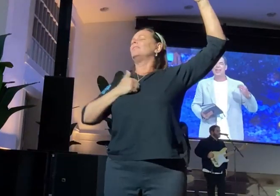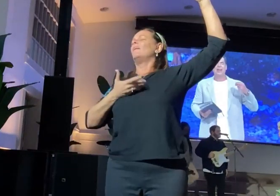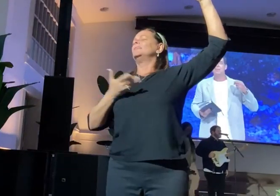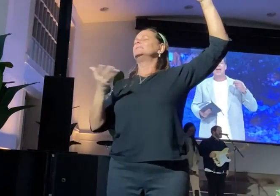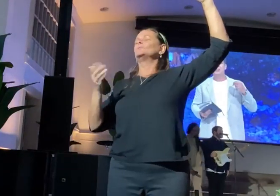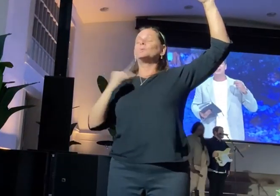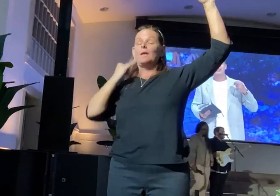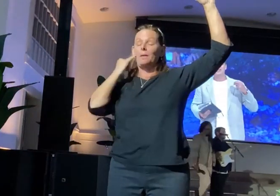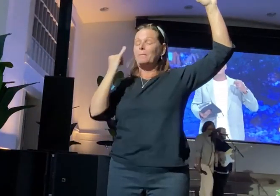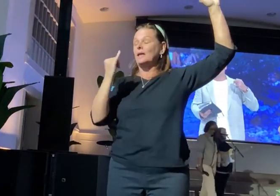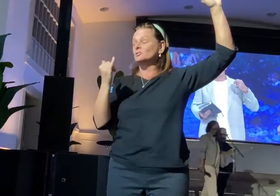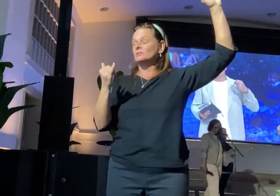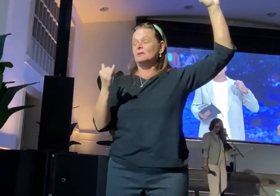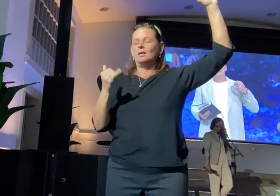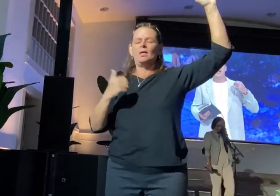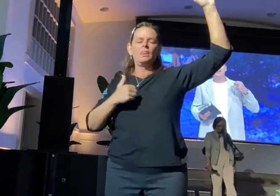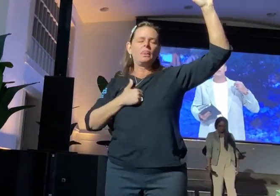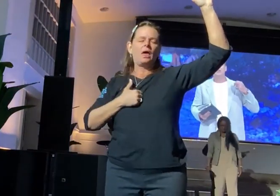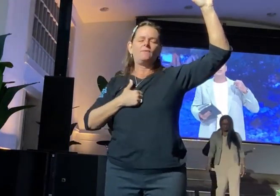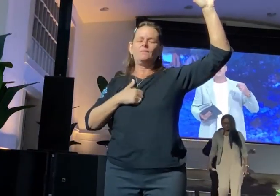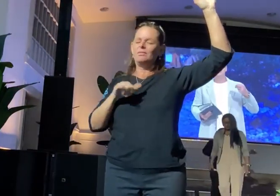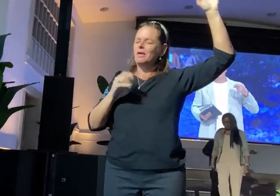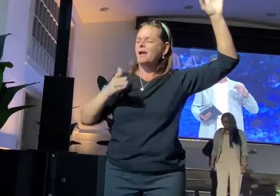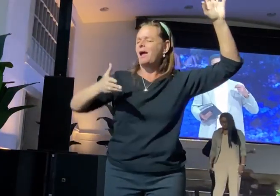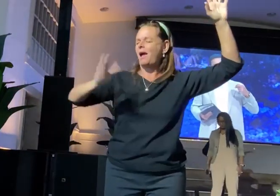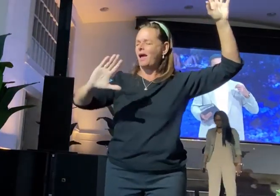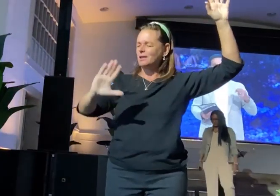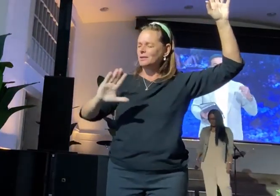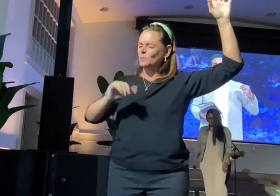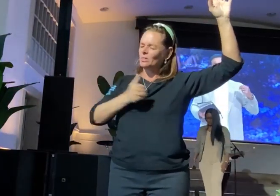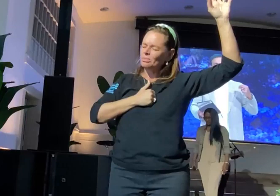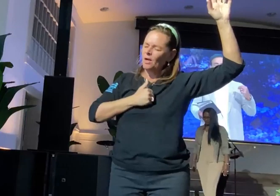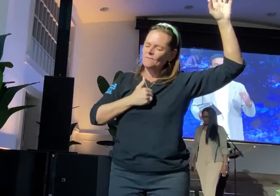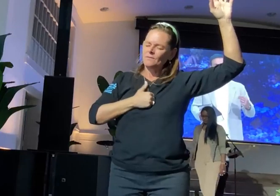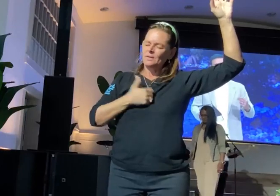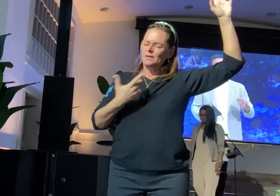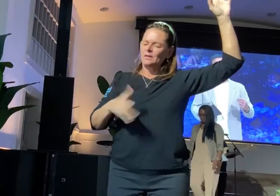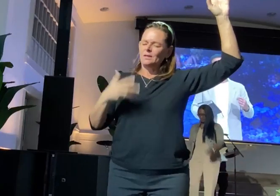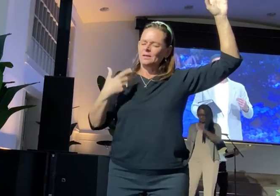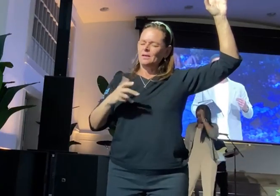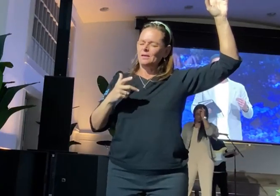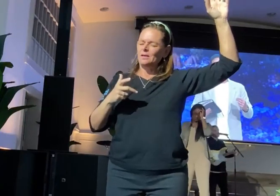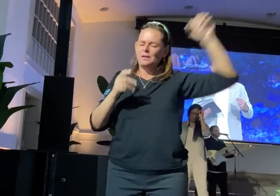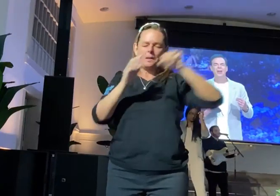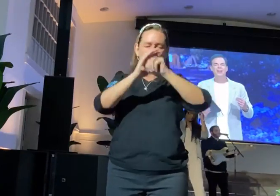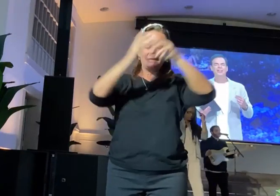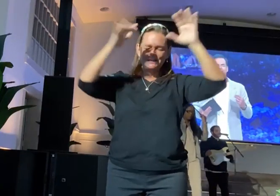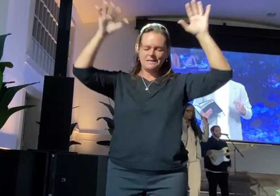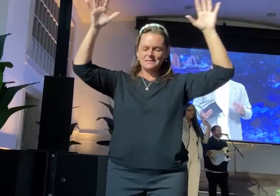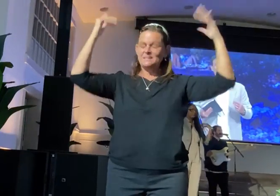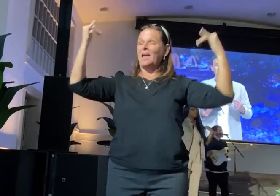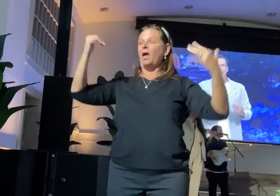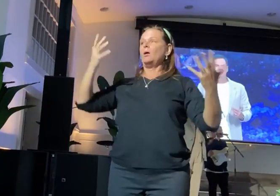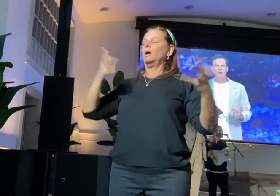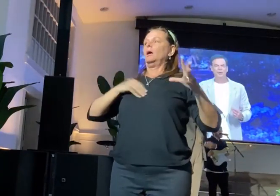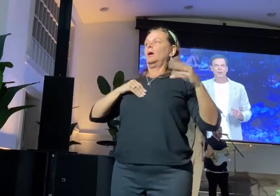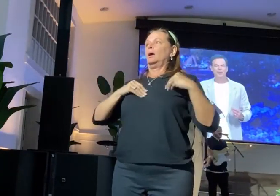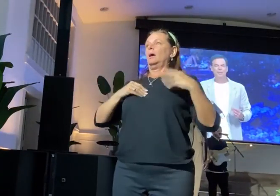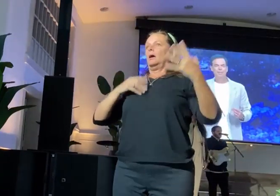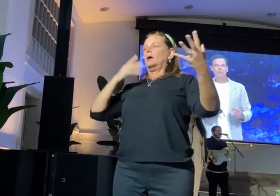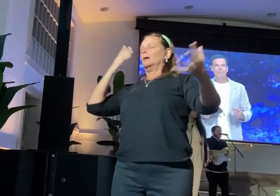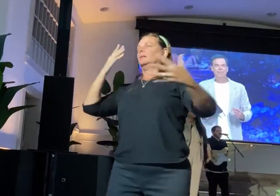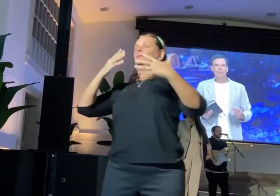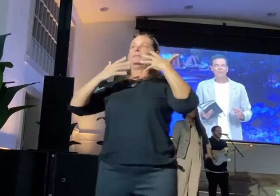kind of love. We can't imagine this kind of God that would love us so completely, but today we are thankful and